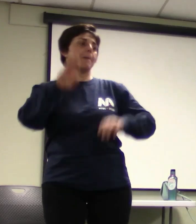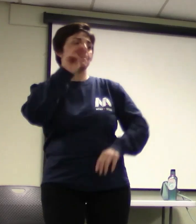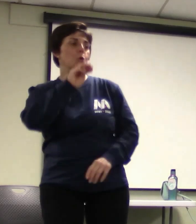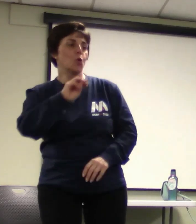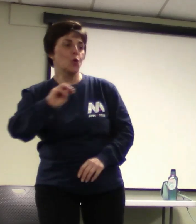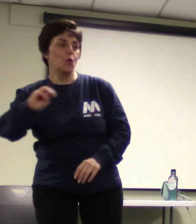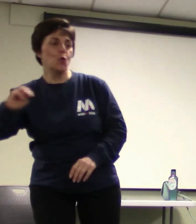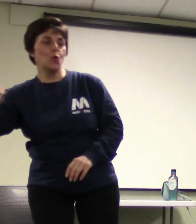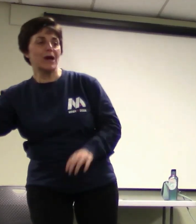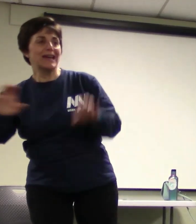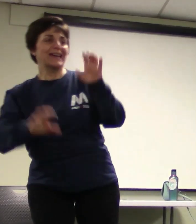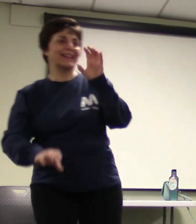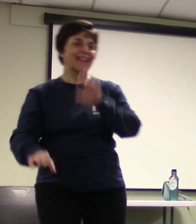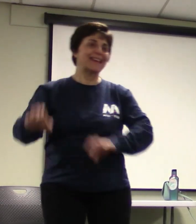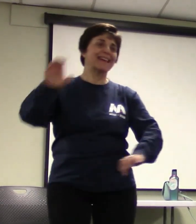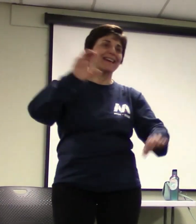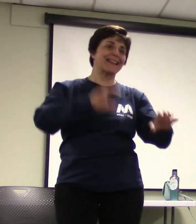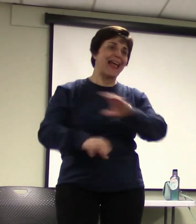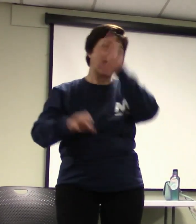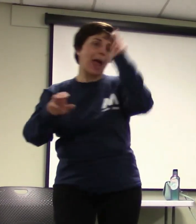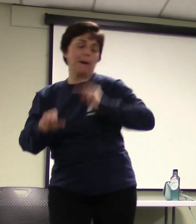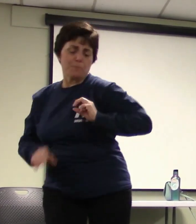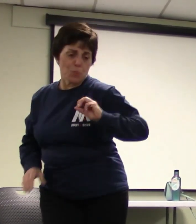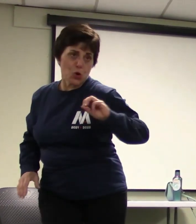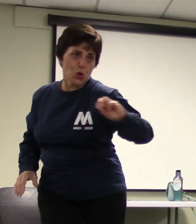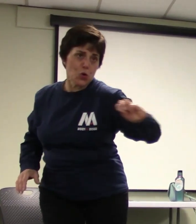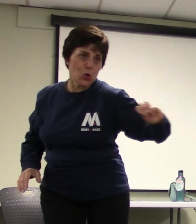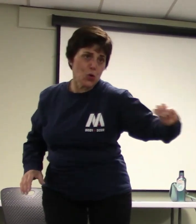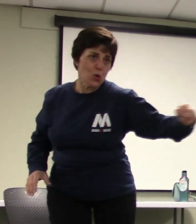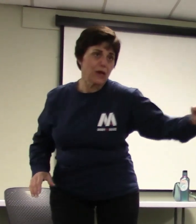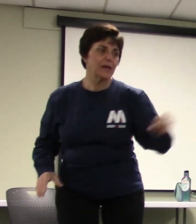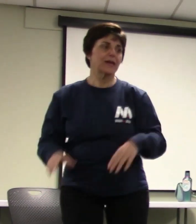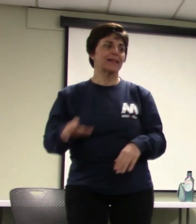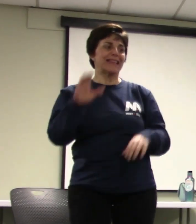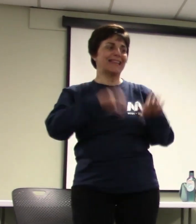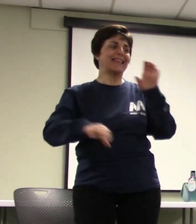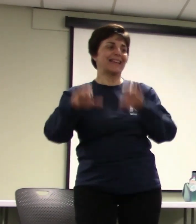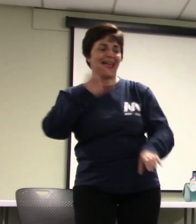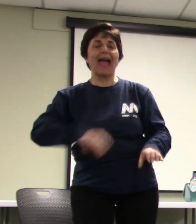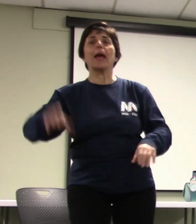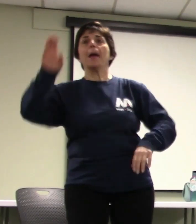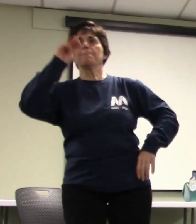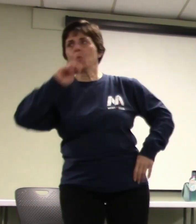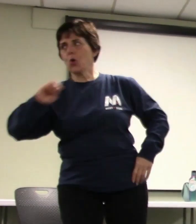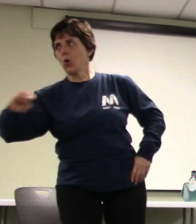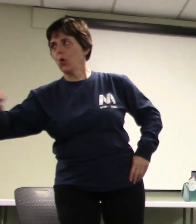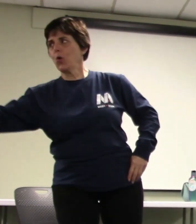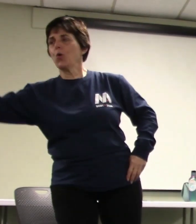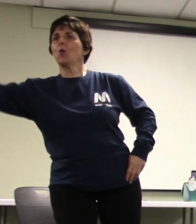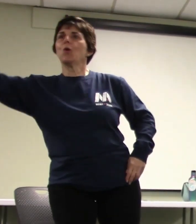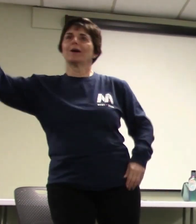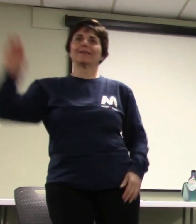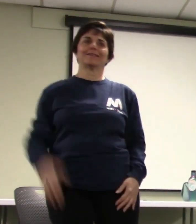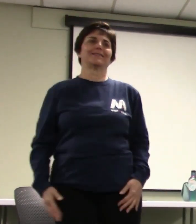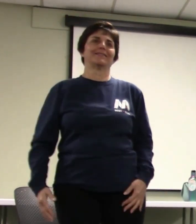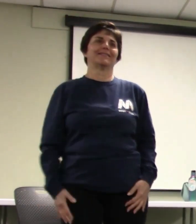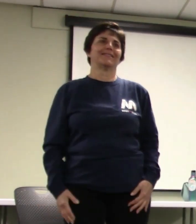clack, moo. Click, clack, moo. Clickety, clack,